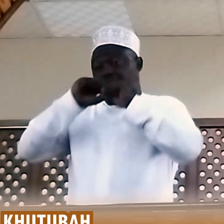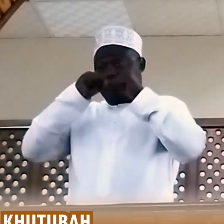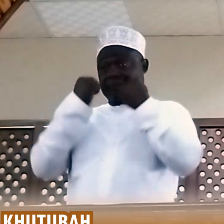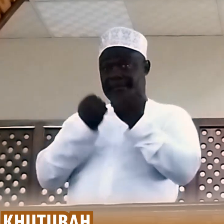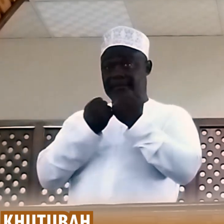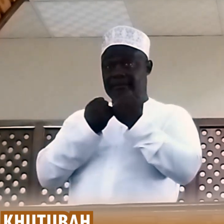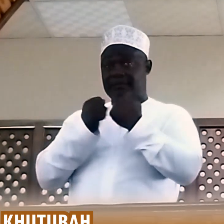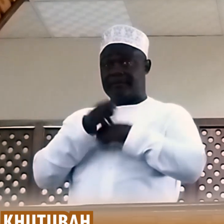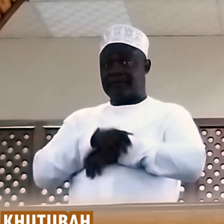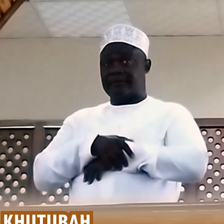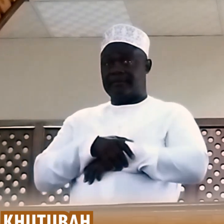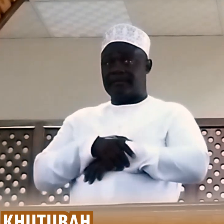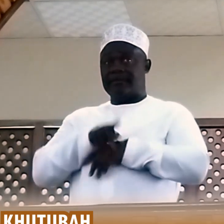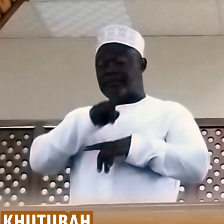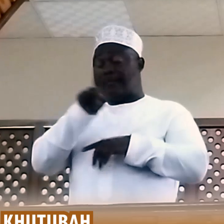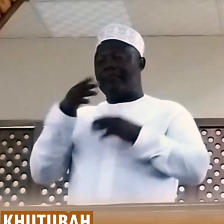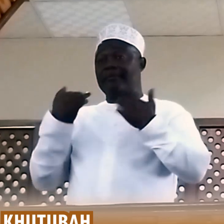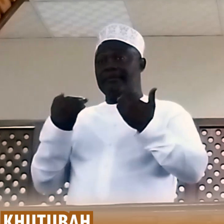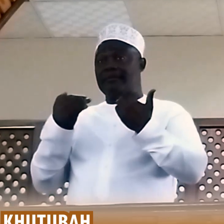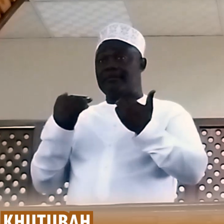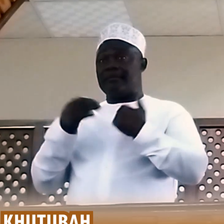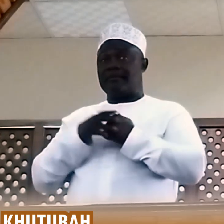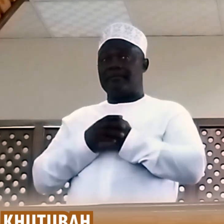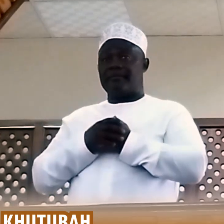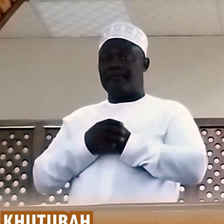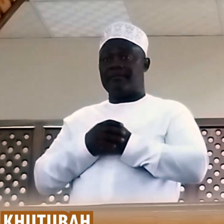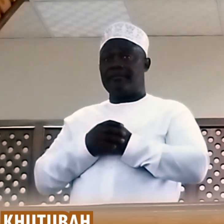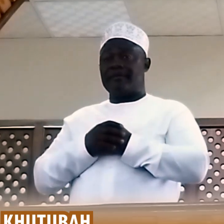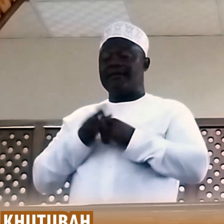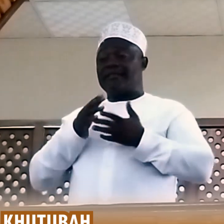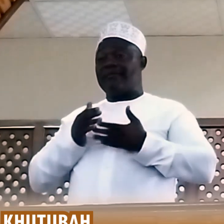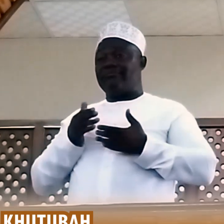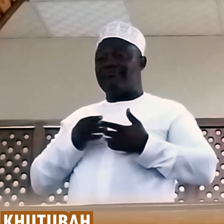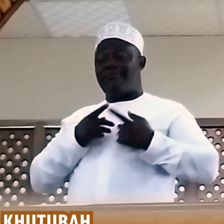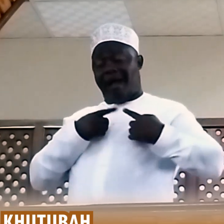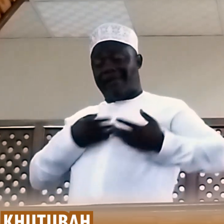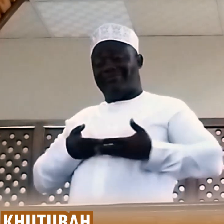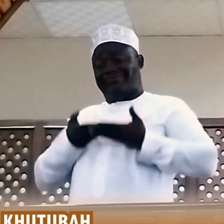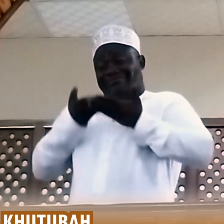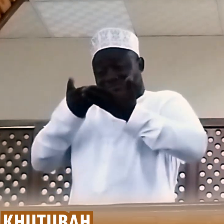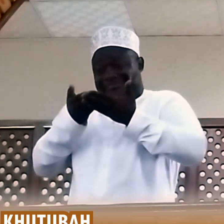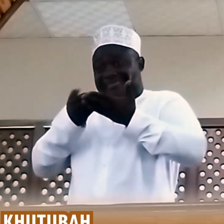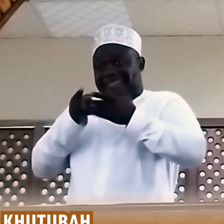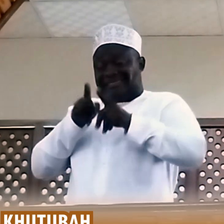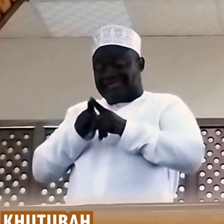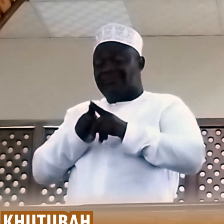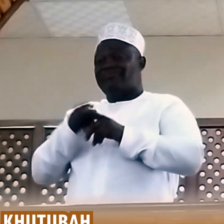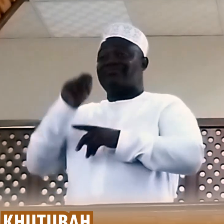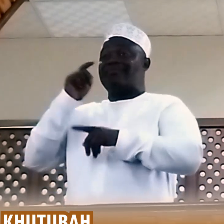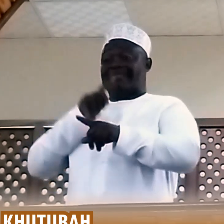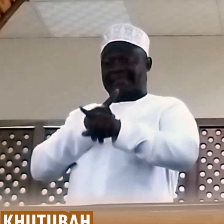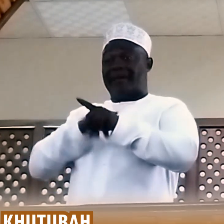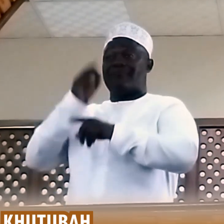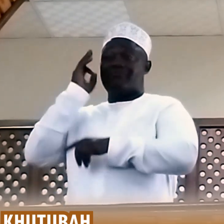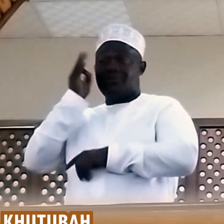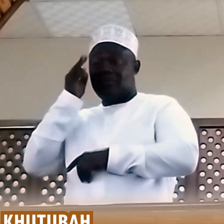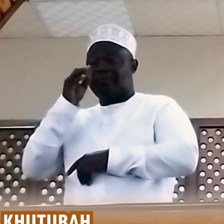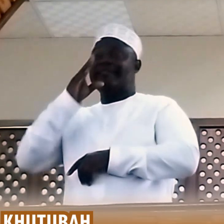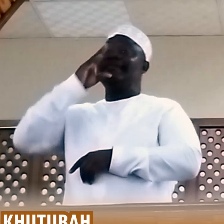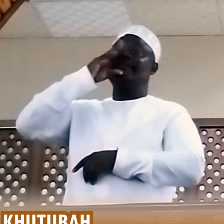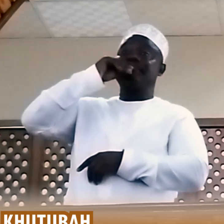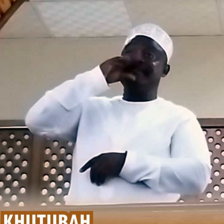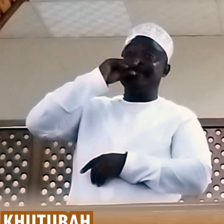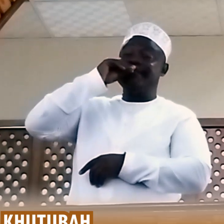society. They should therefore dedicate part of their sermons,